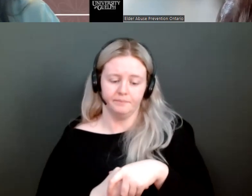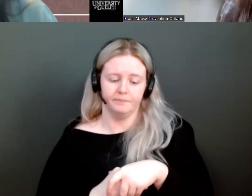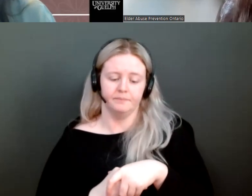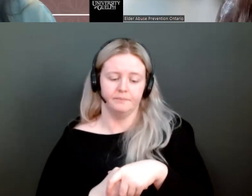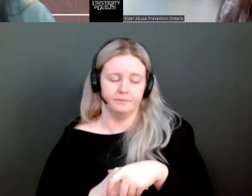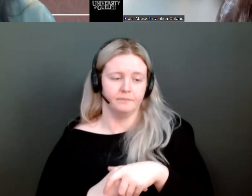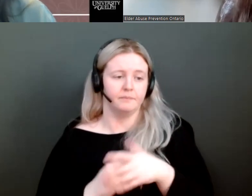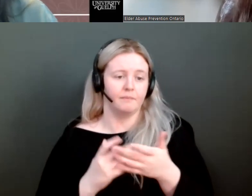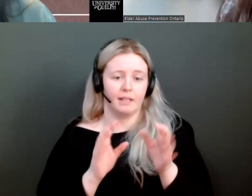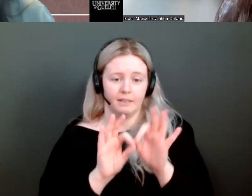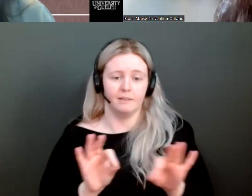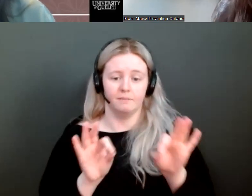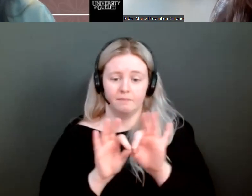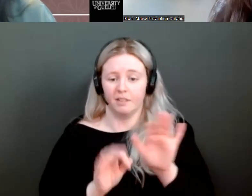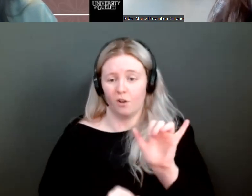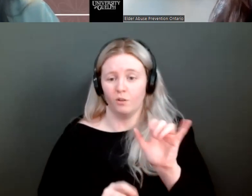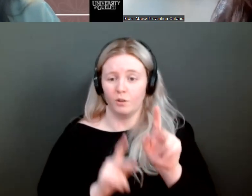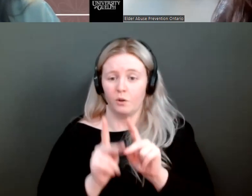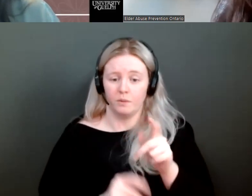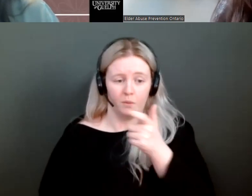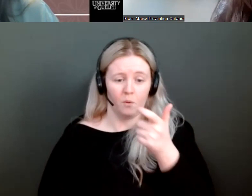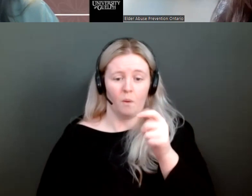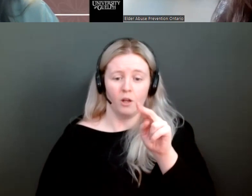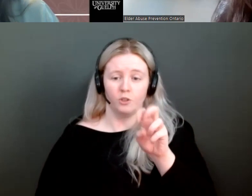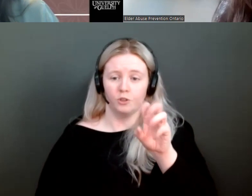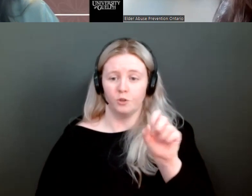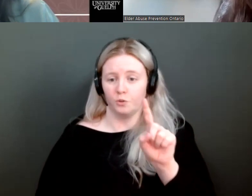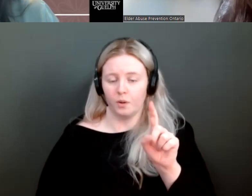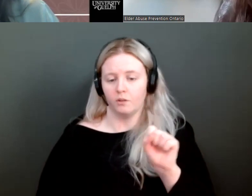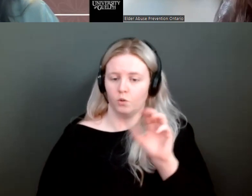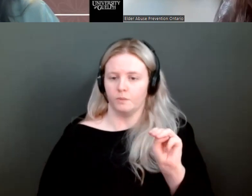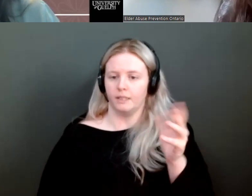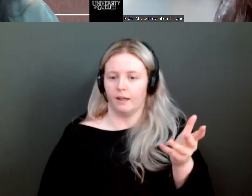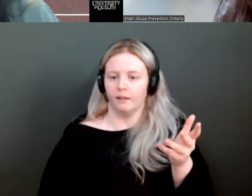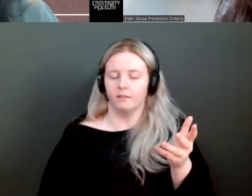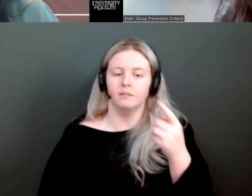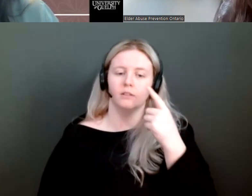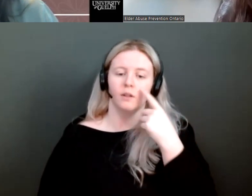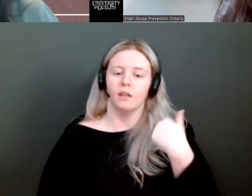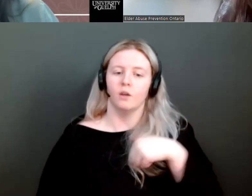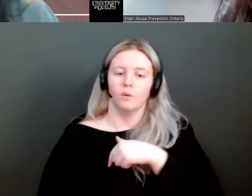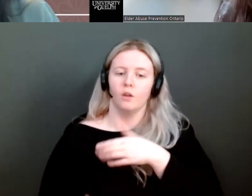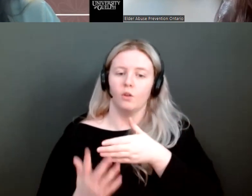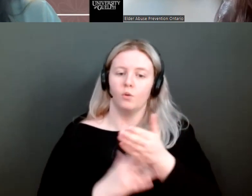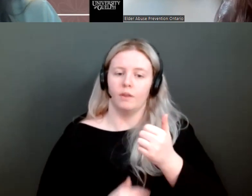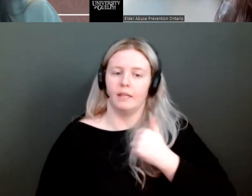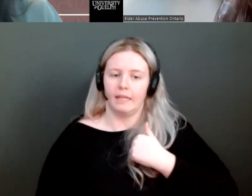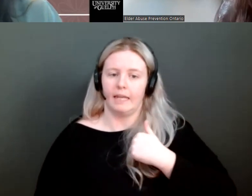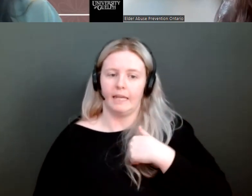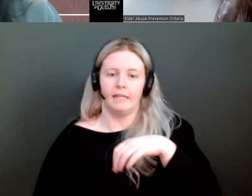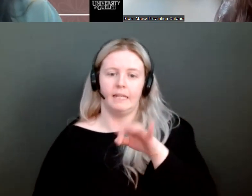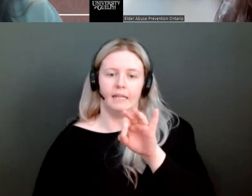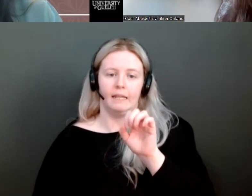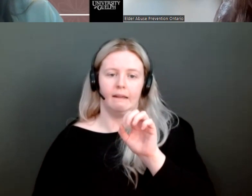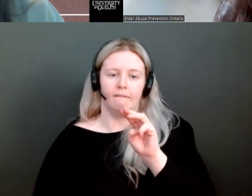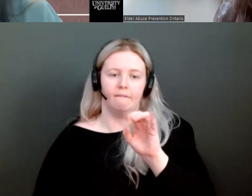that's where people are even getting their news is on social media. I think one of the things that we've tried to do through the Canadian Femicide Observatory is there are a lot